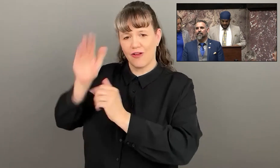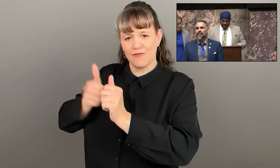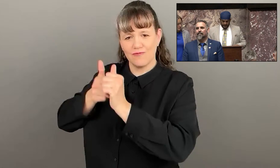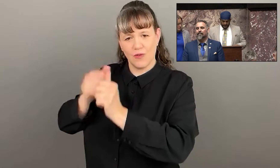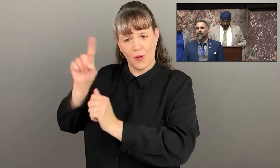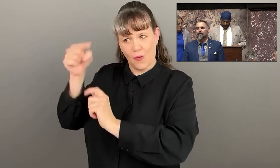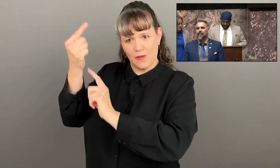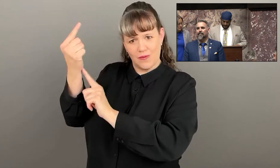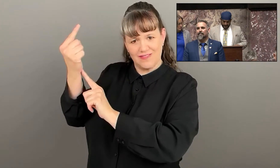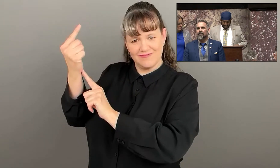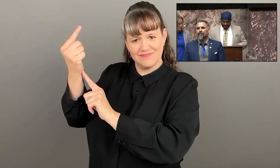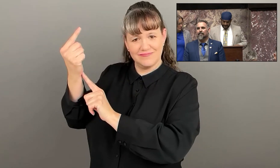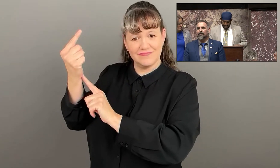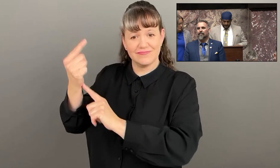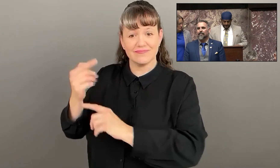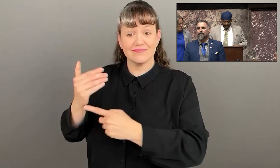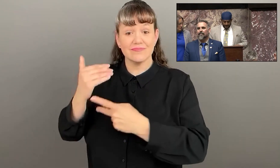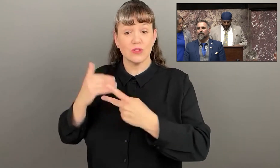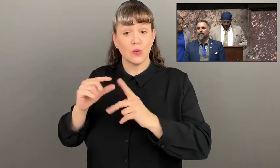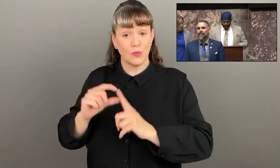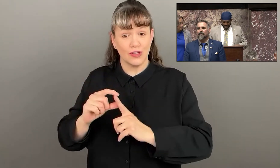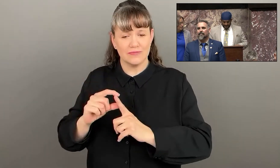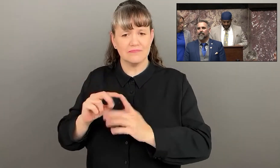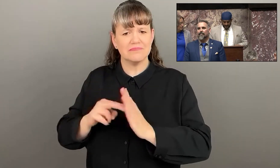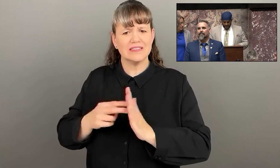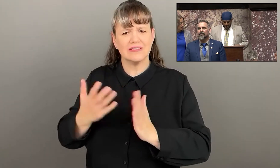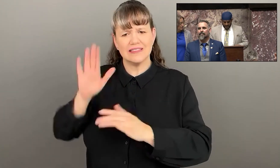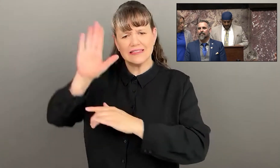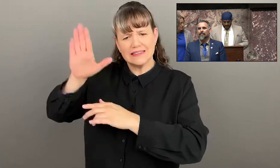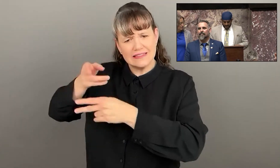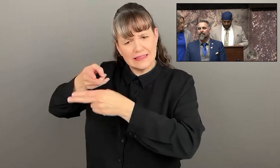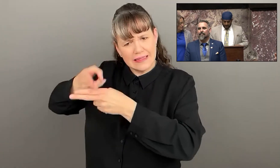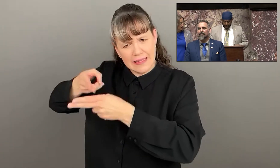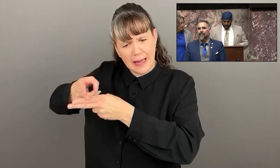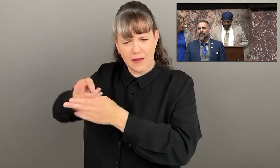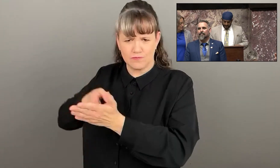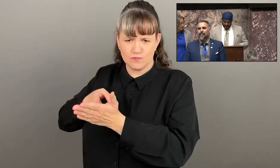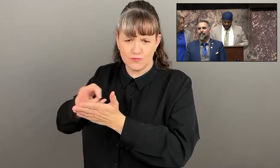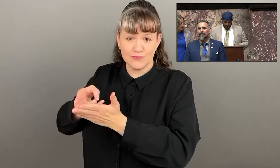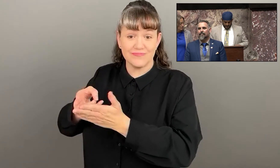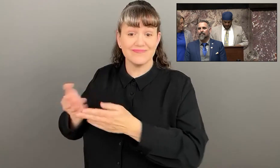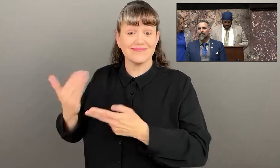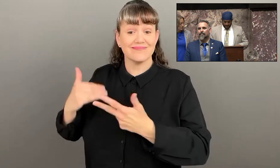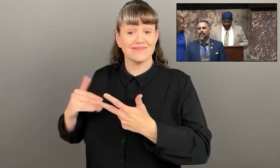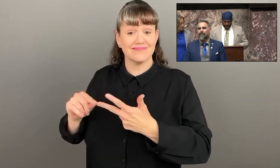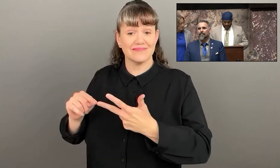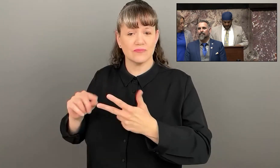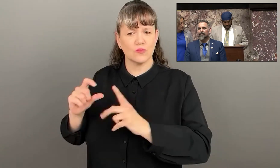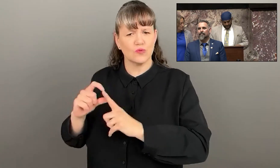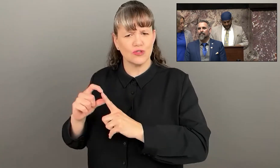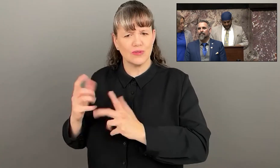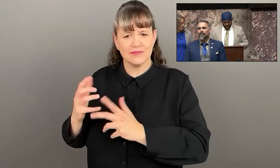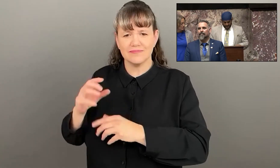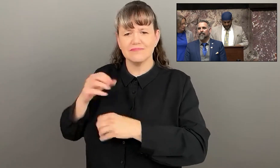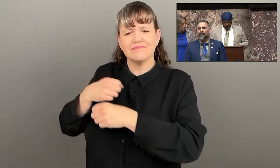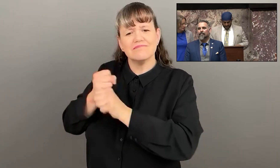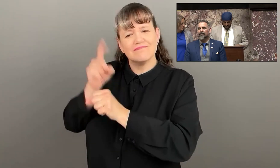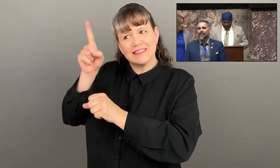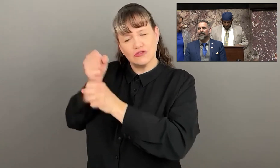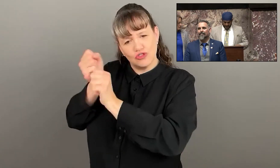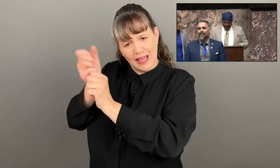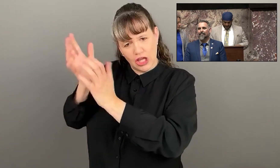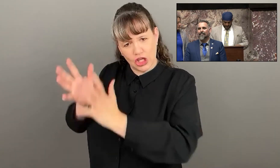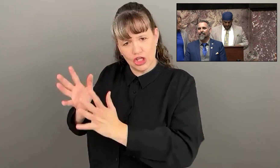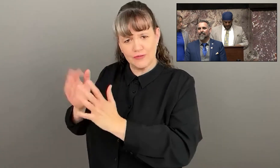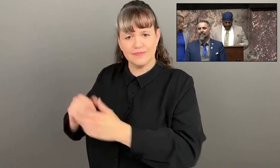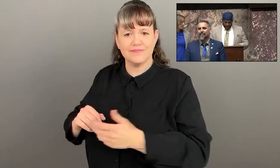means He is the Creator. Nirpav means He is without fear. Nirvair meaning He is